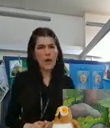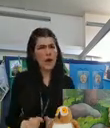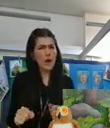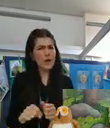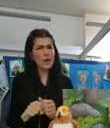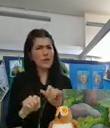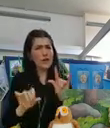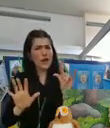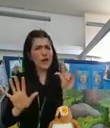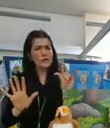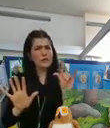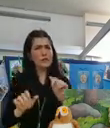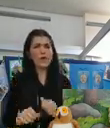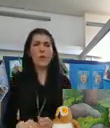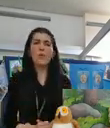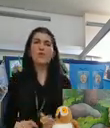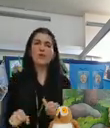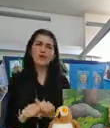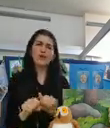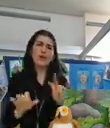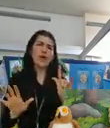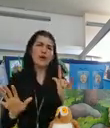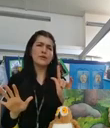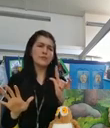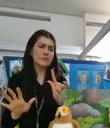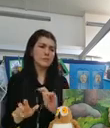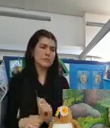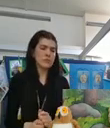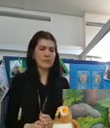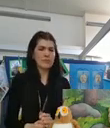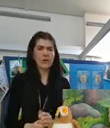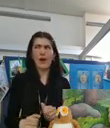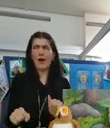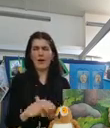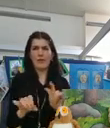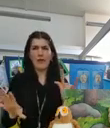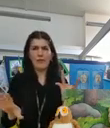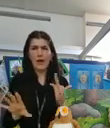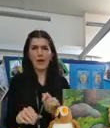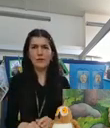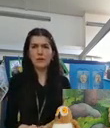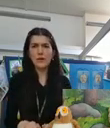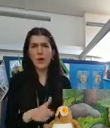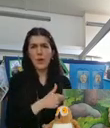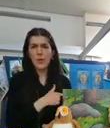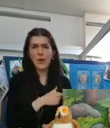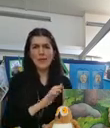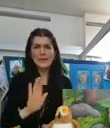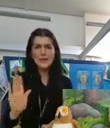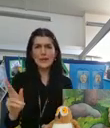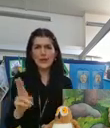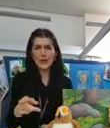"A Gruffalo? What's a Gruffalo?" "A Gruffalo? Why didn't you